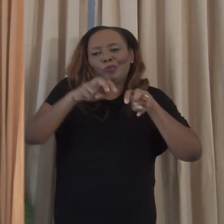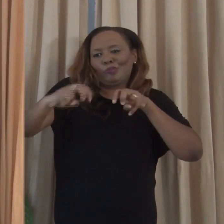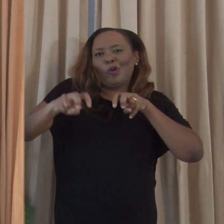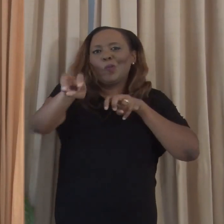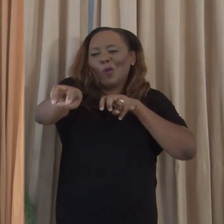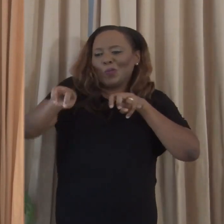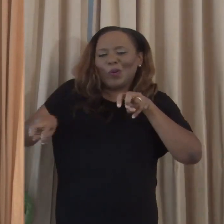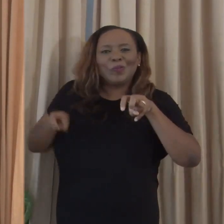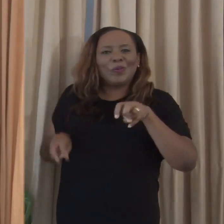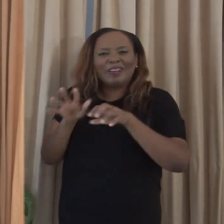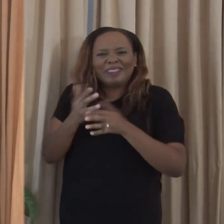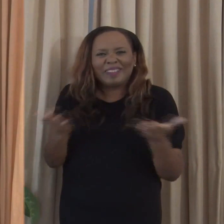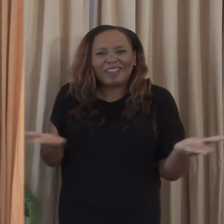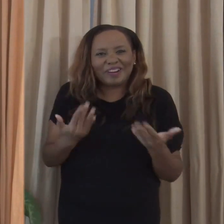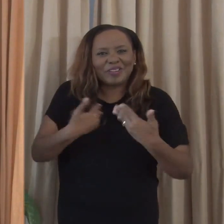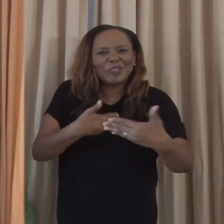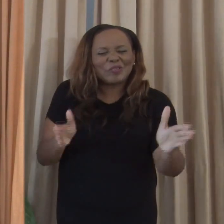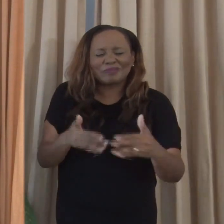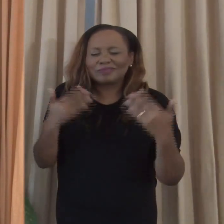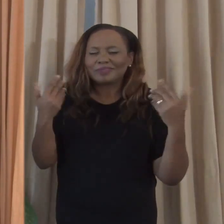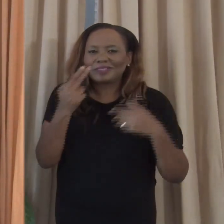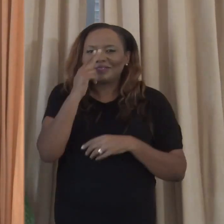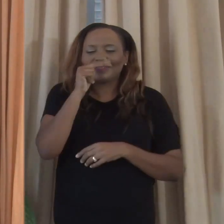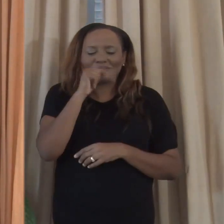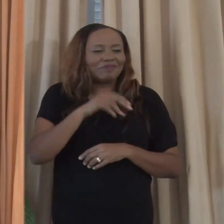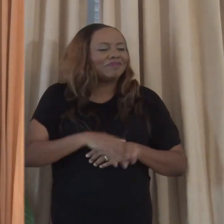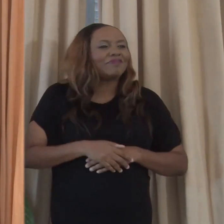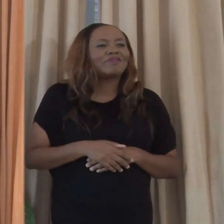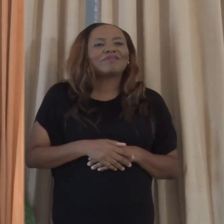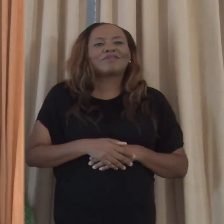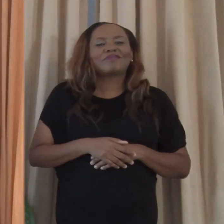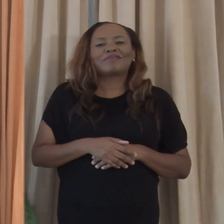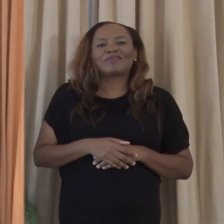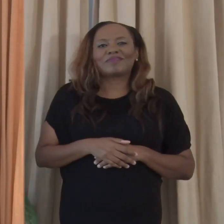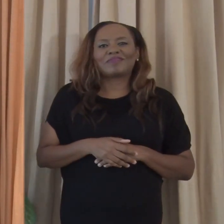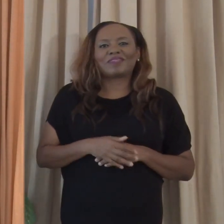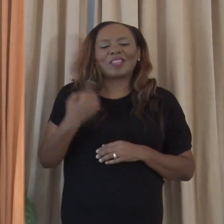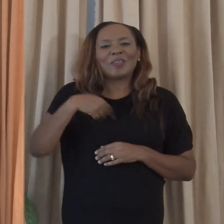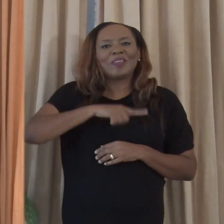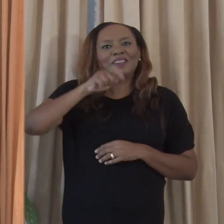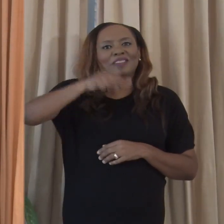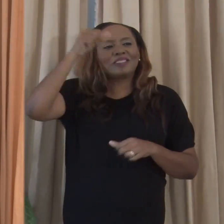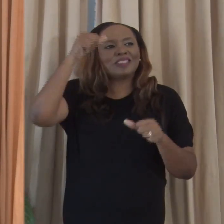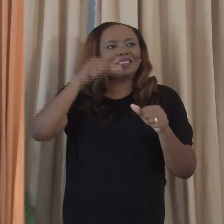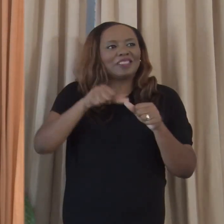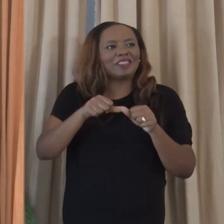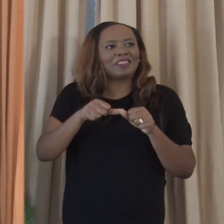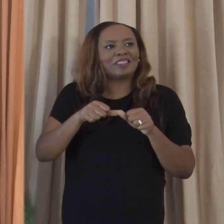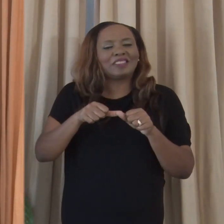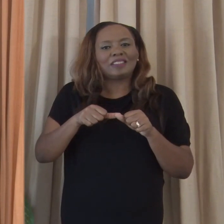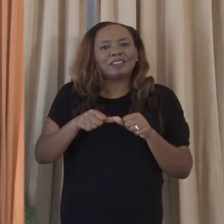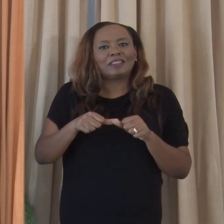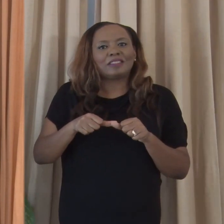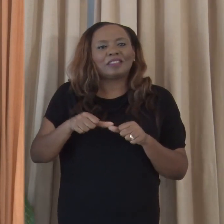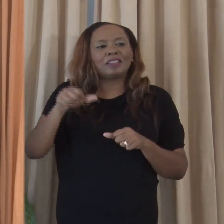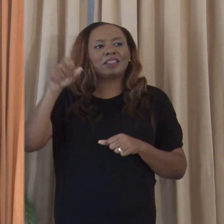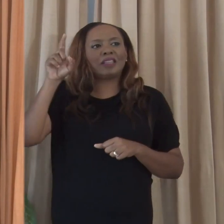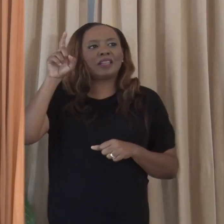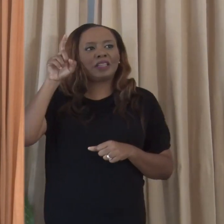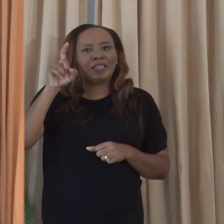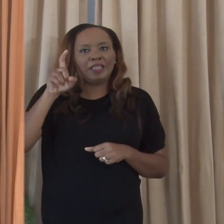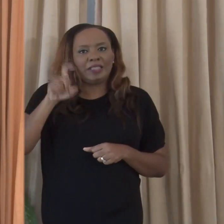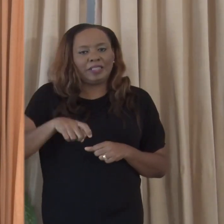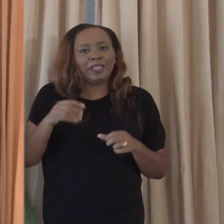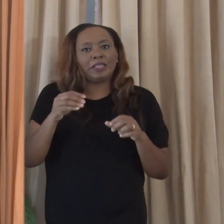self-policing is really what is important. I think that every Barbadian must recognize that we have a role to play in making sure that we don't increase the